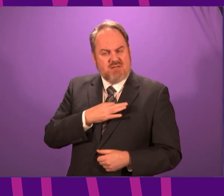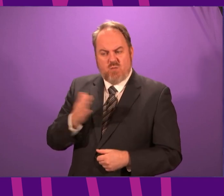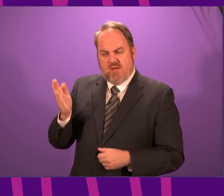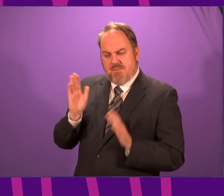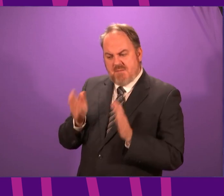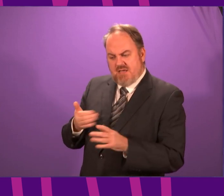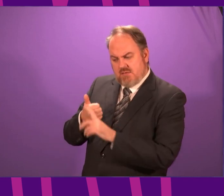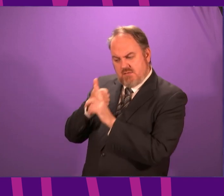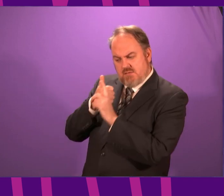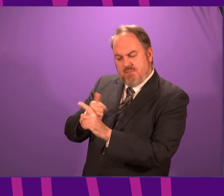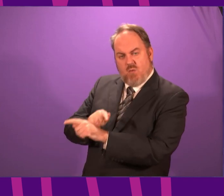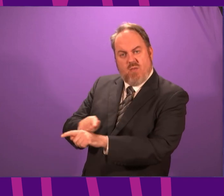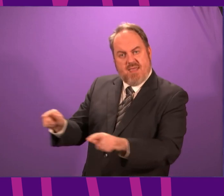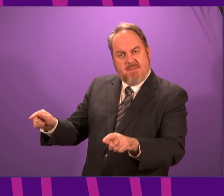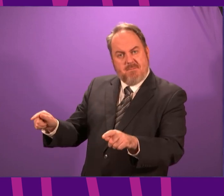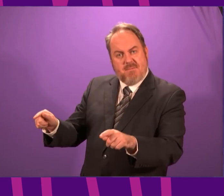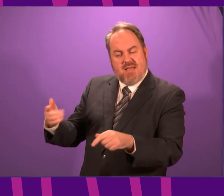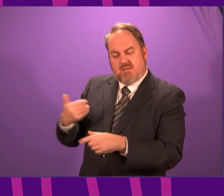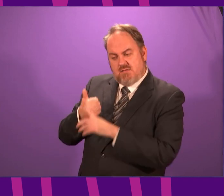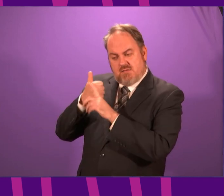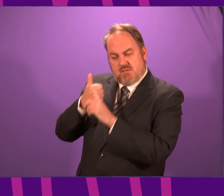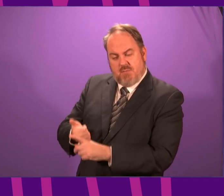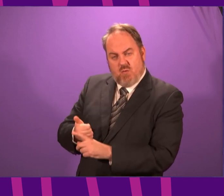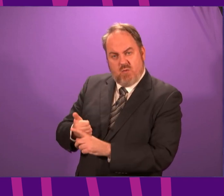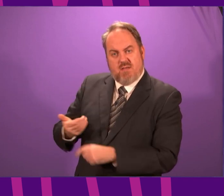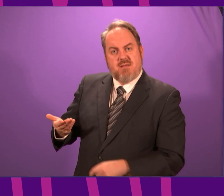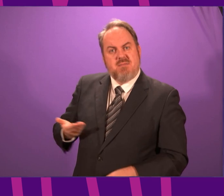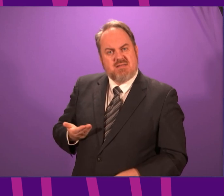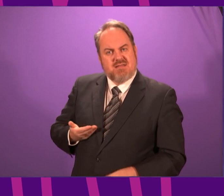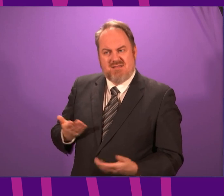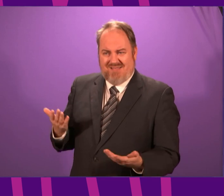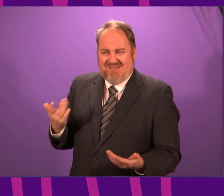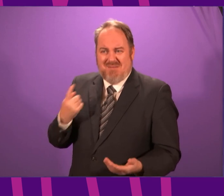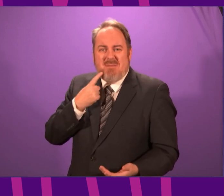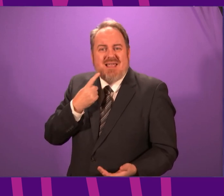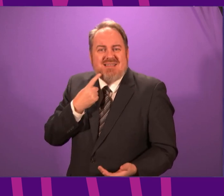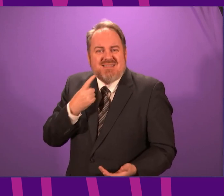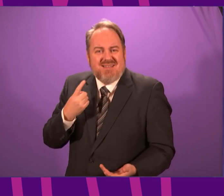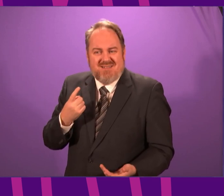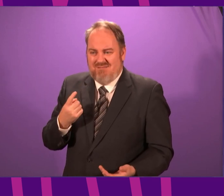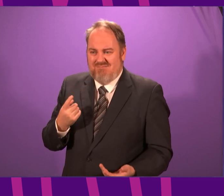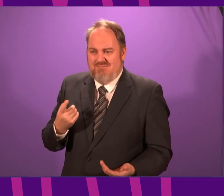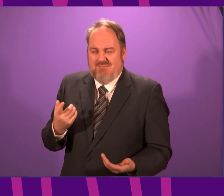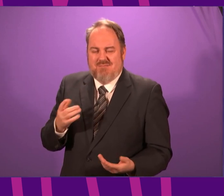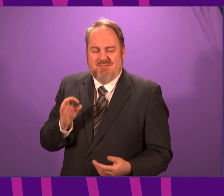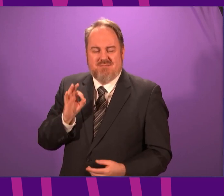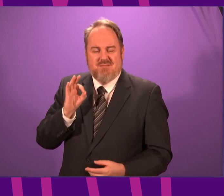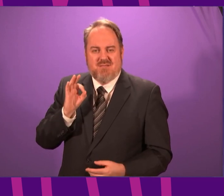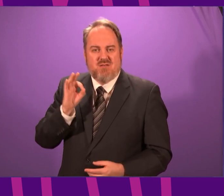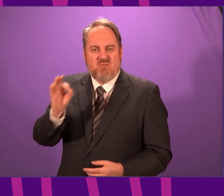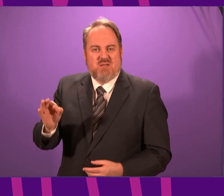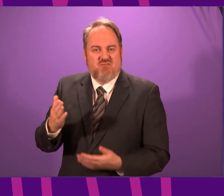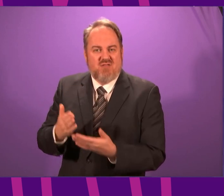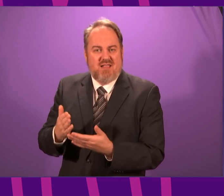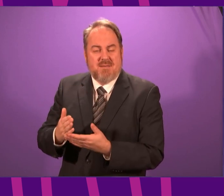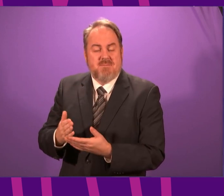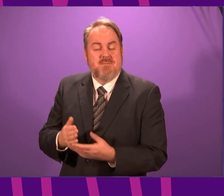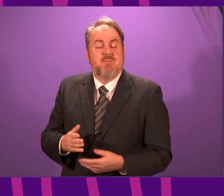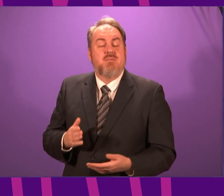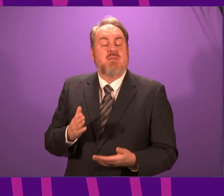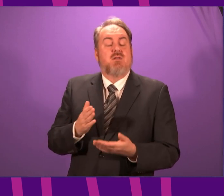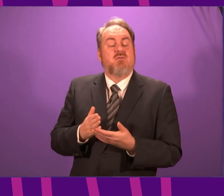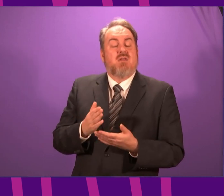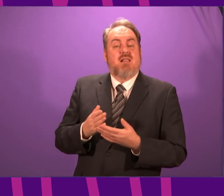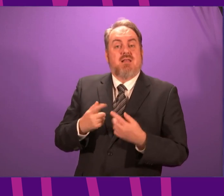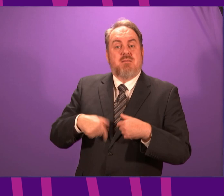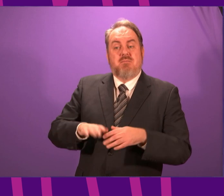support for those people and for those businesses. Has to be a basic principle. So we still have to see how effective the recent restrictions have